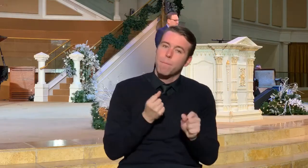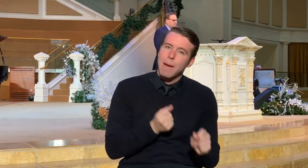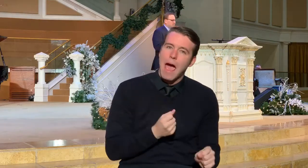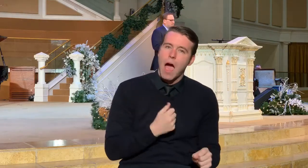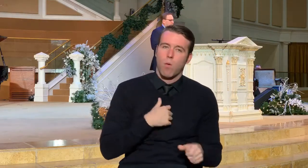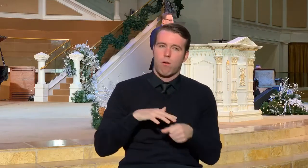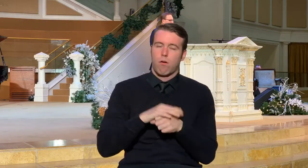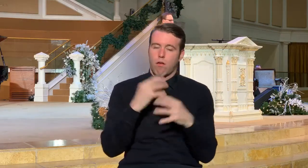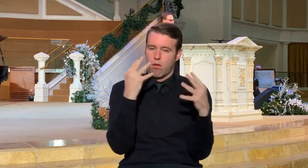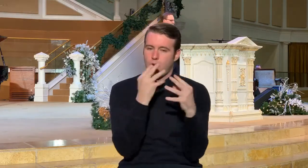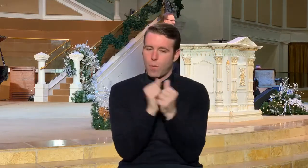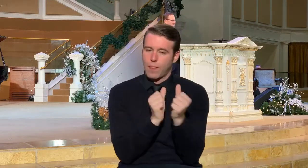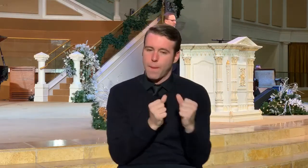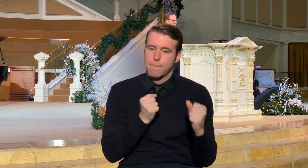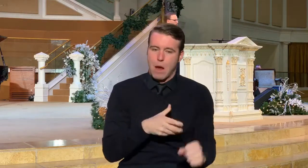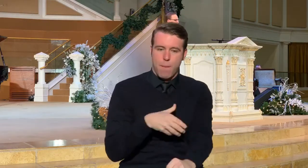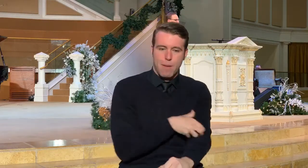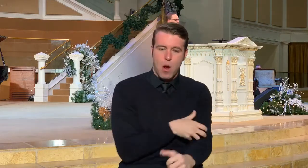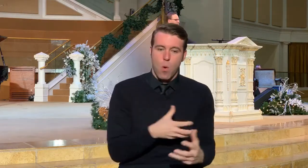appetite,